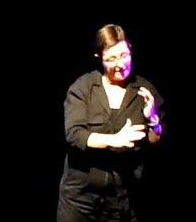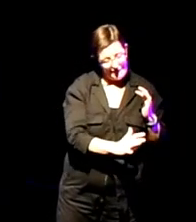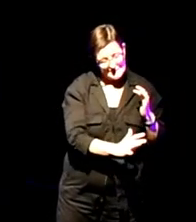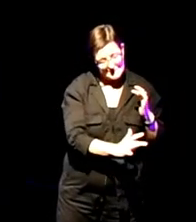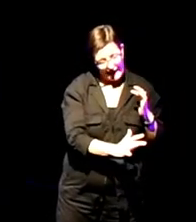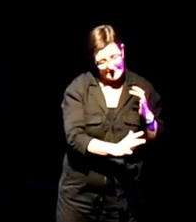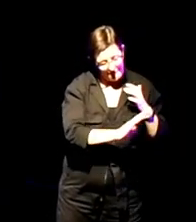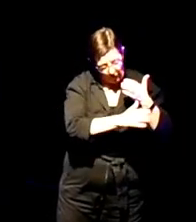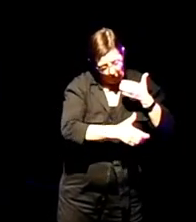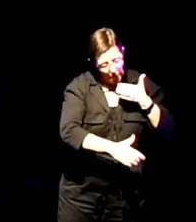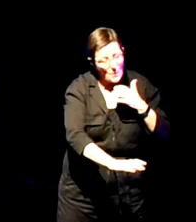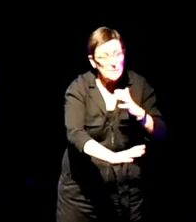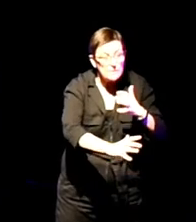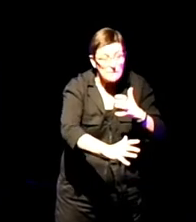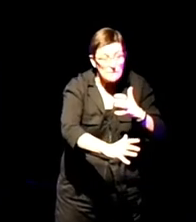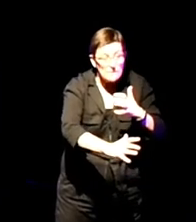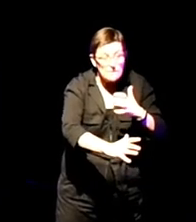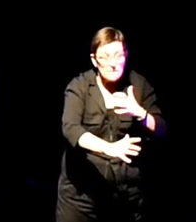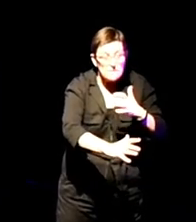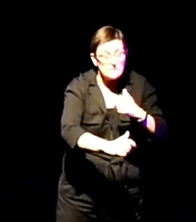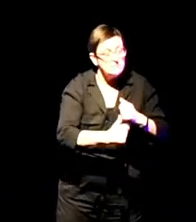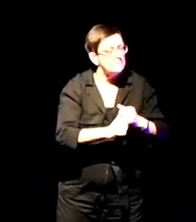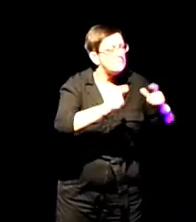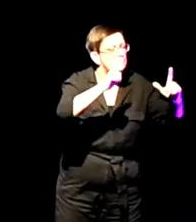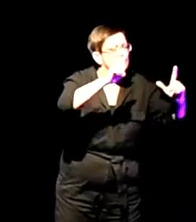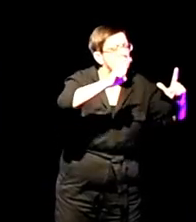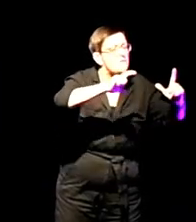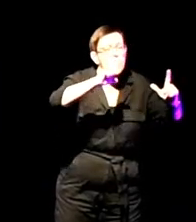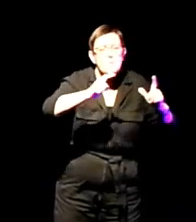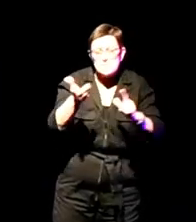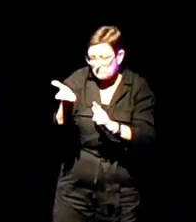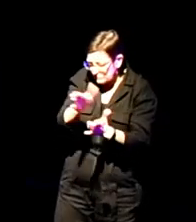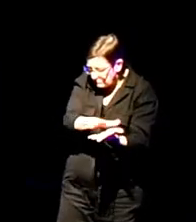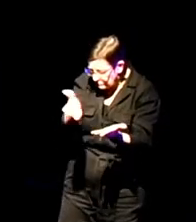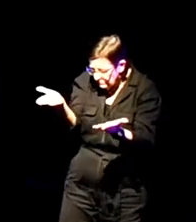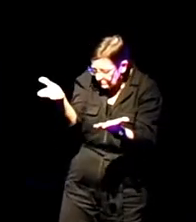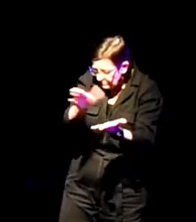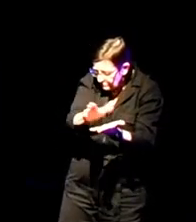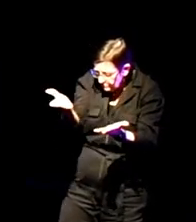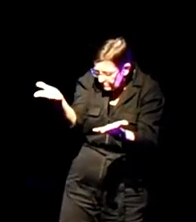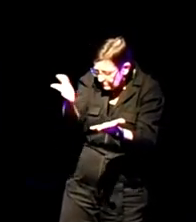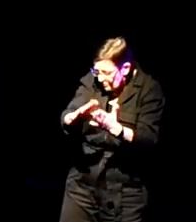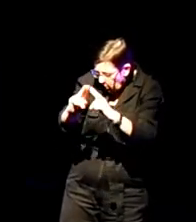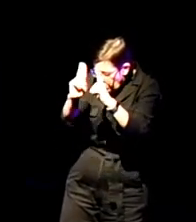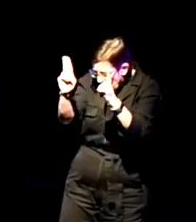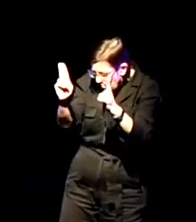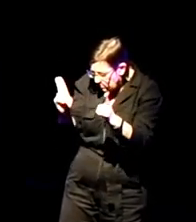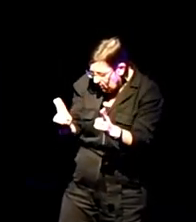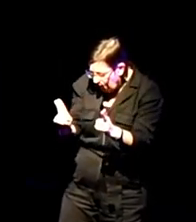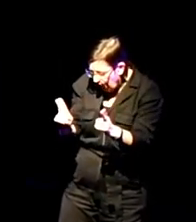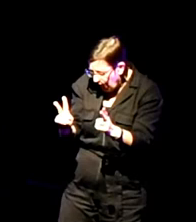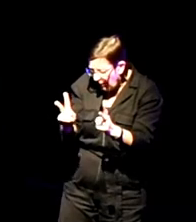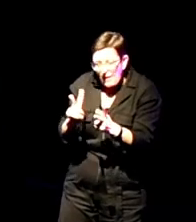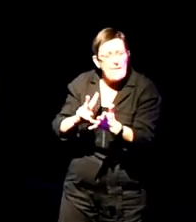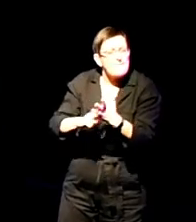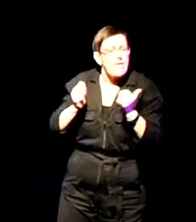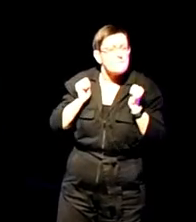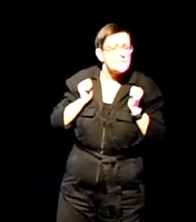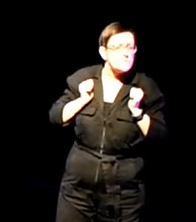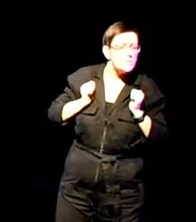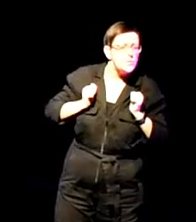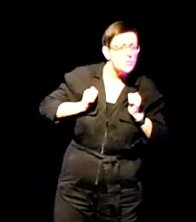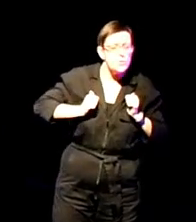saxophone. There are photos from home. Velvet coat and orange